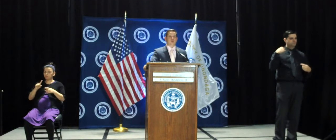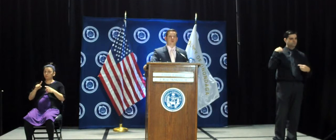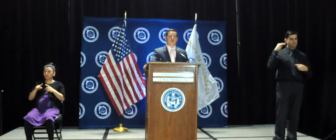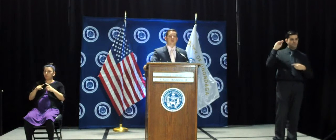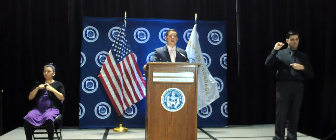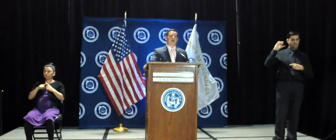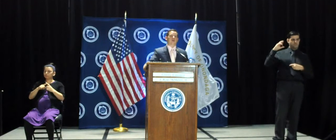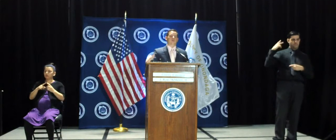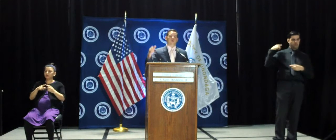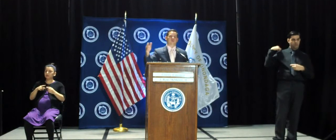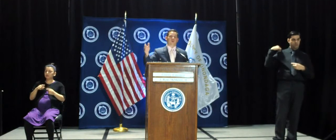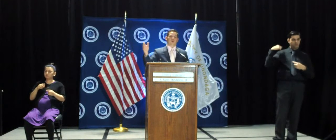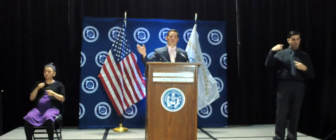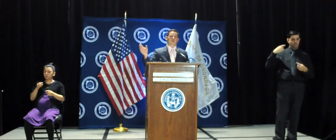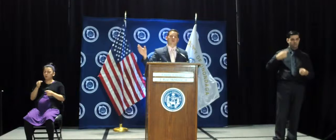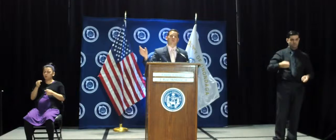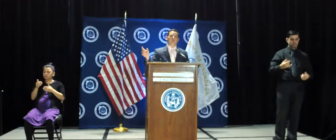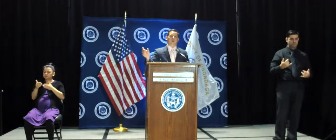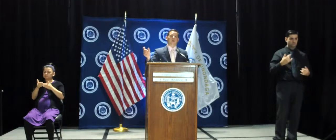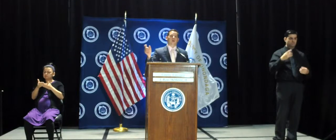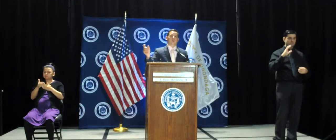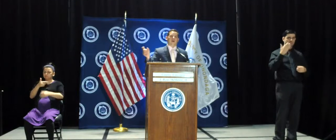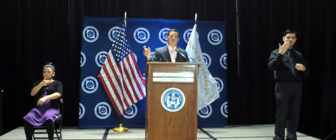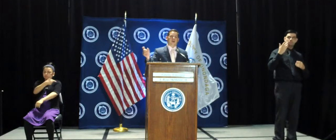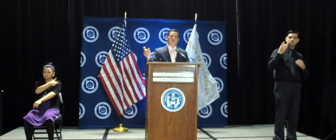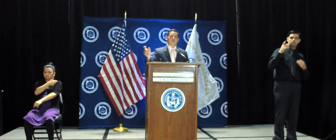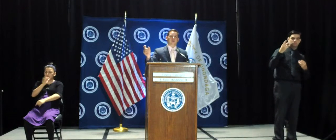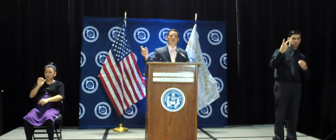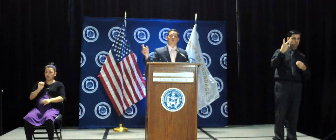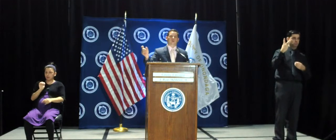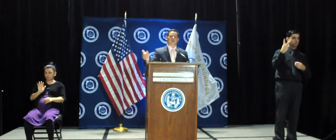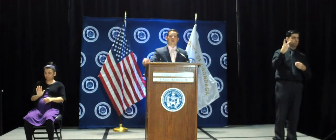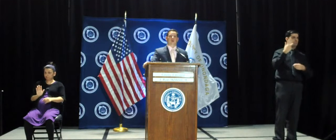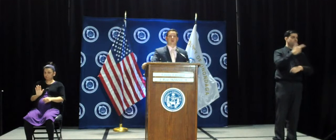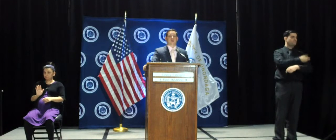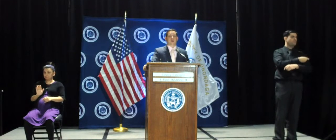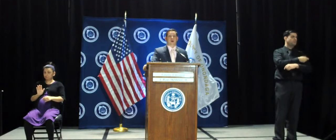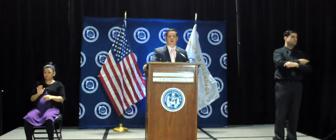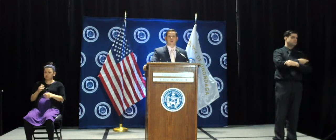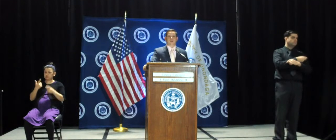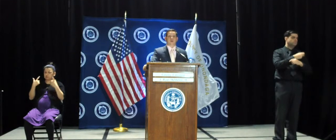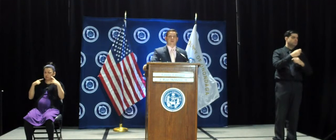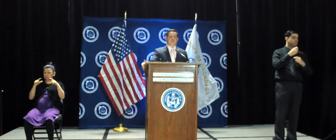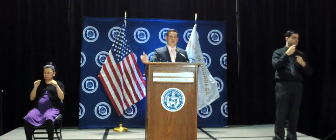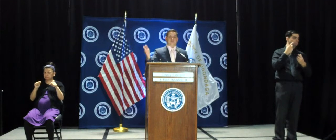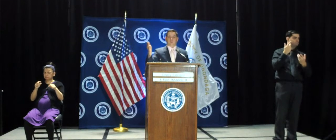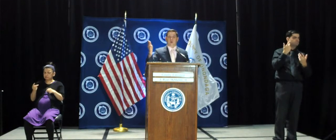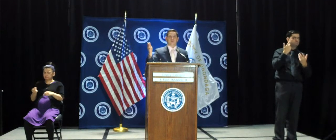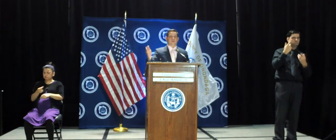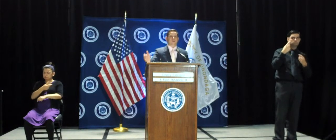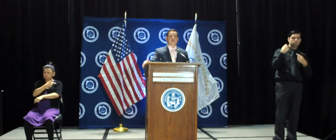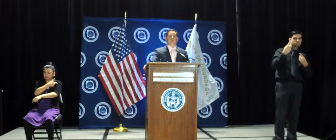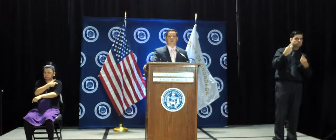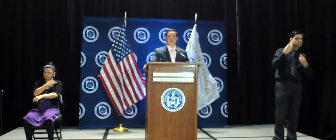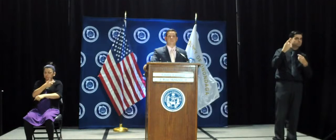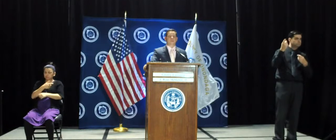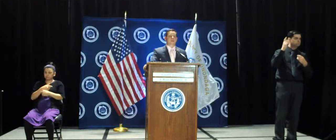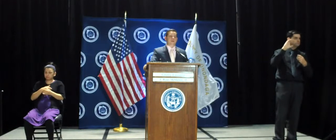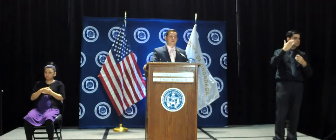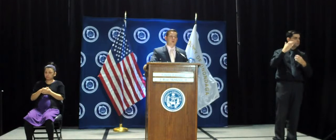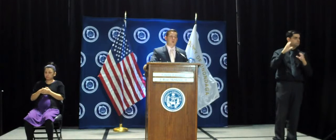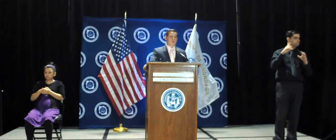near future, and that our community is vulnerable at some point. We'll have a vaccine sooner than later when you look at the fact that we're almost in December,